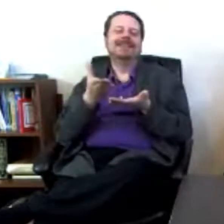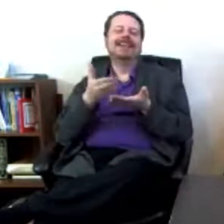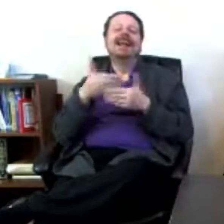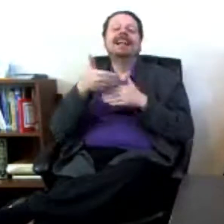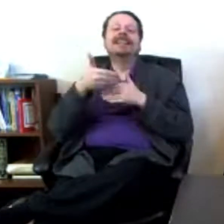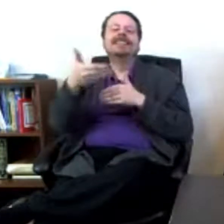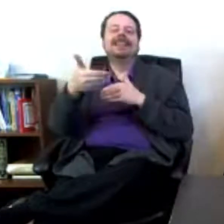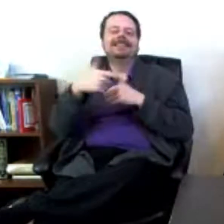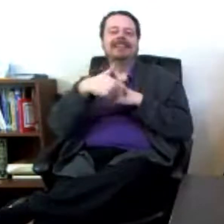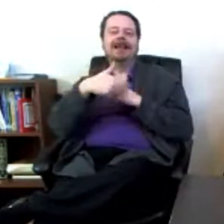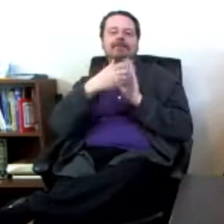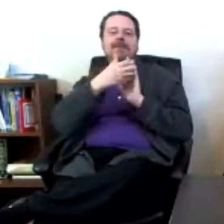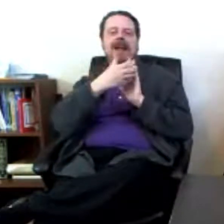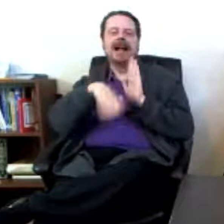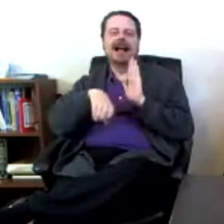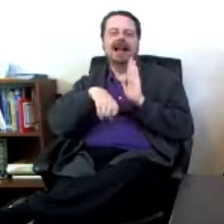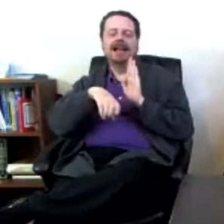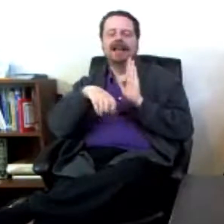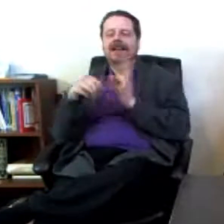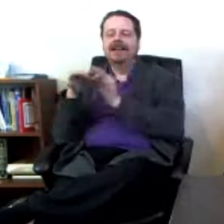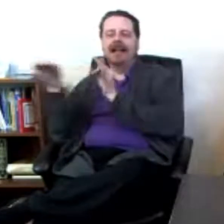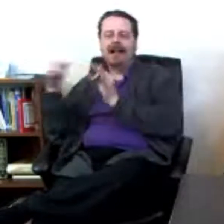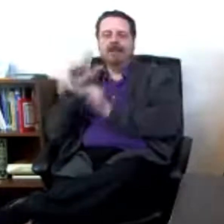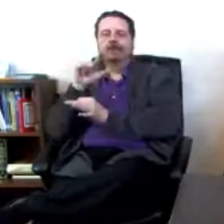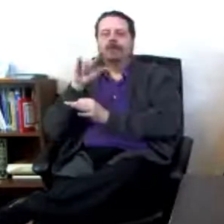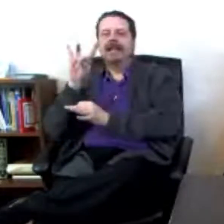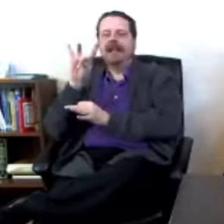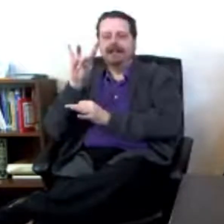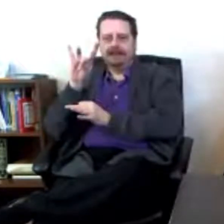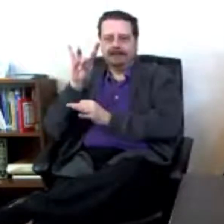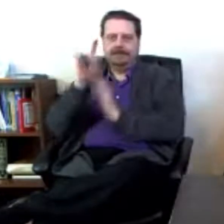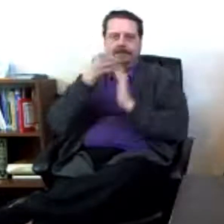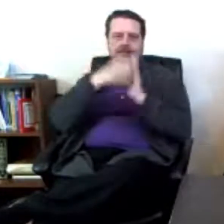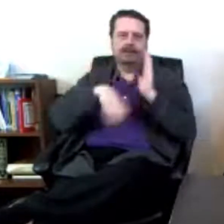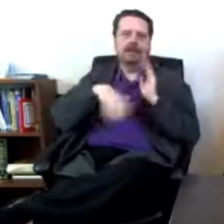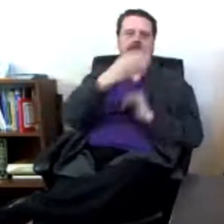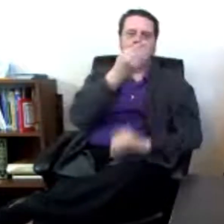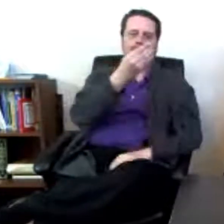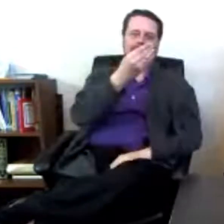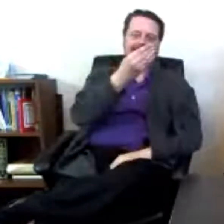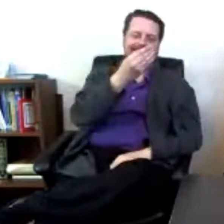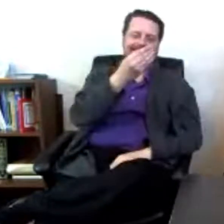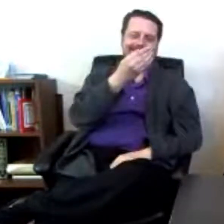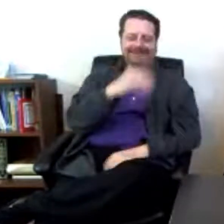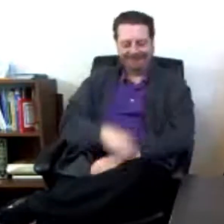we'll take ayah number 28